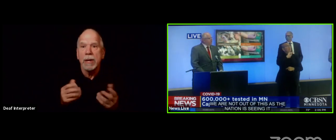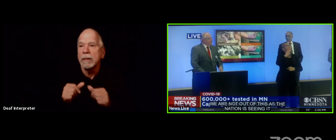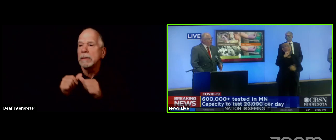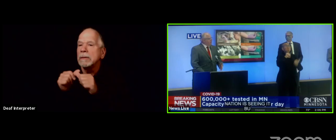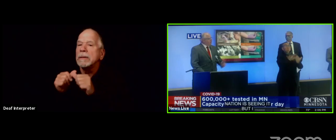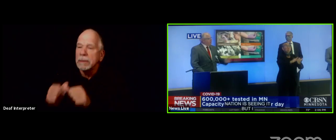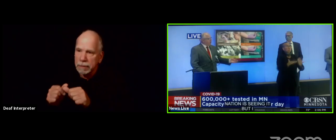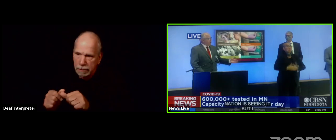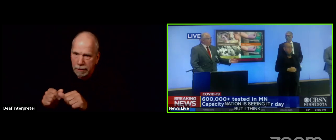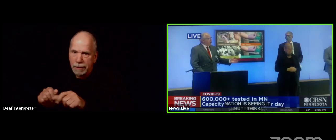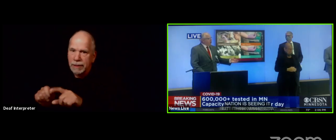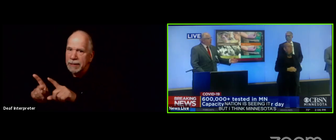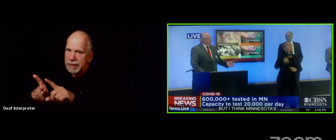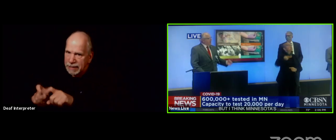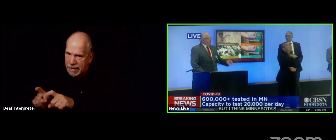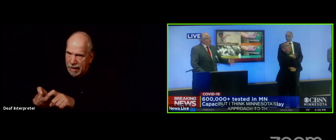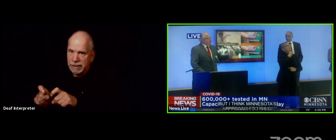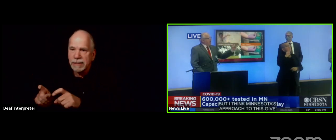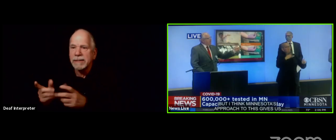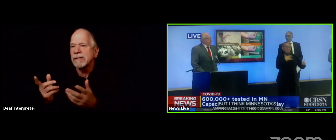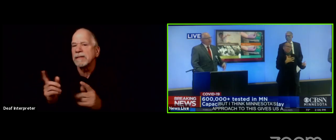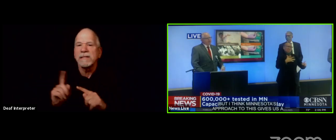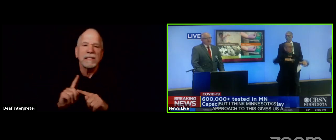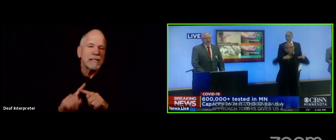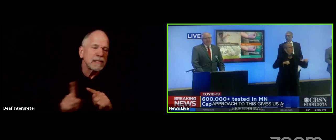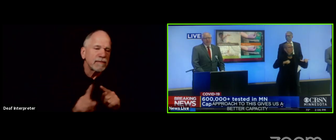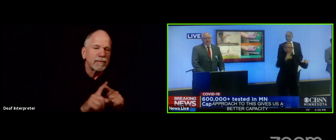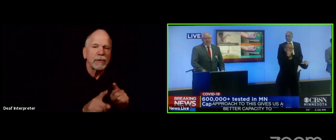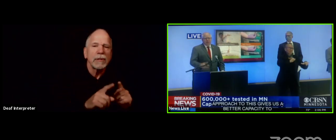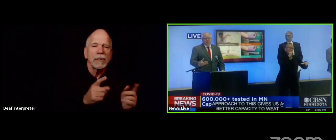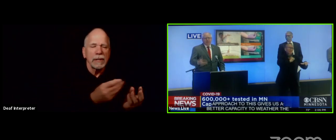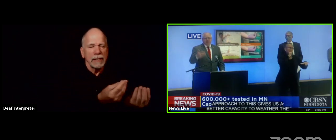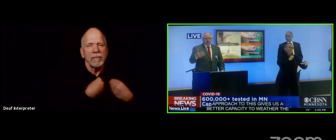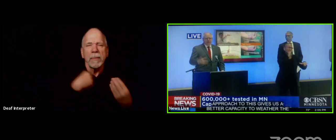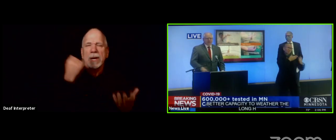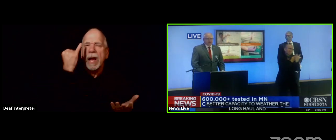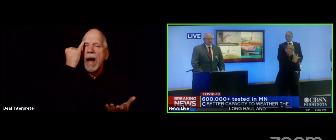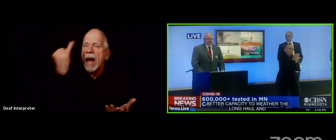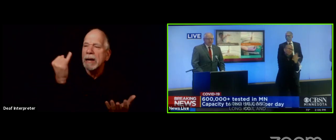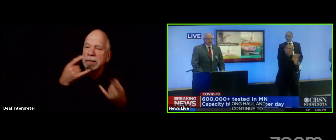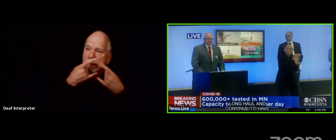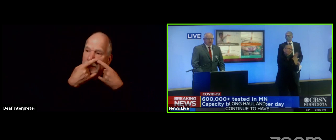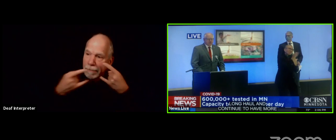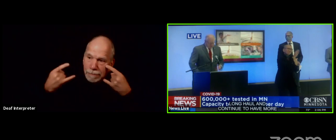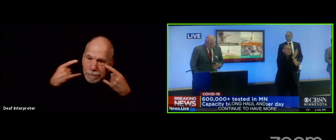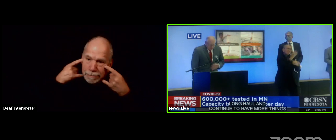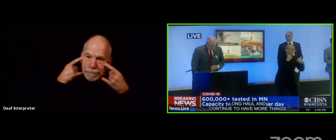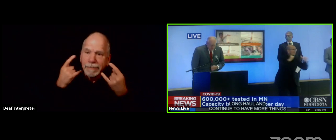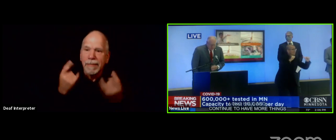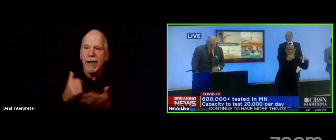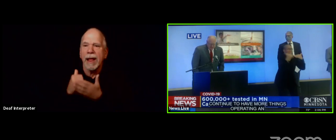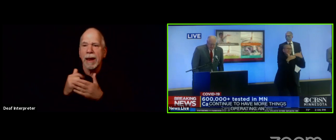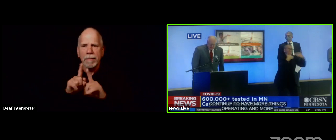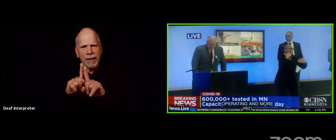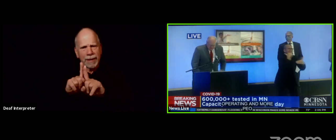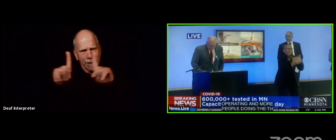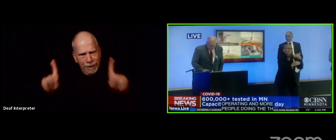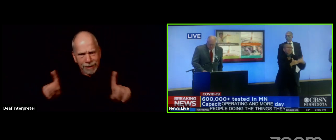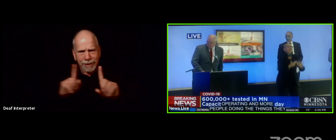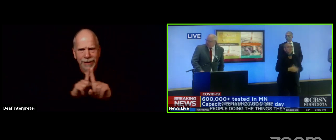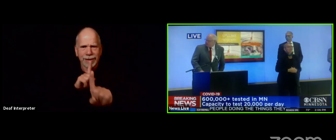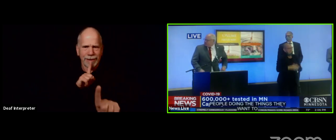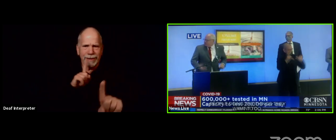capacity to weather over the long haul and continue to have more things operating and more people doing the things that they want to do. So with that, I will